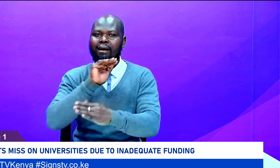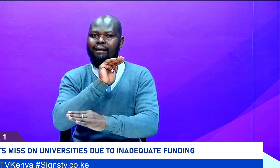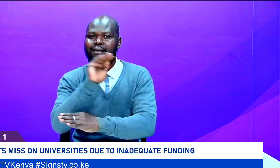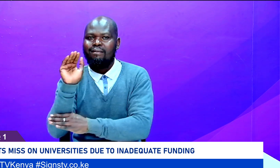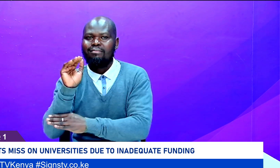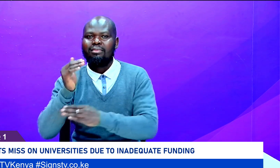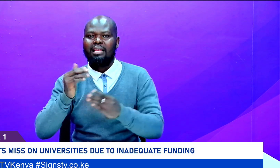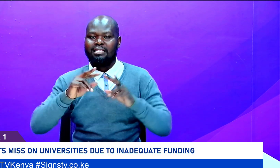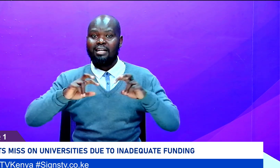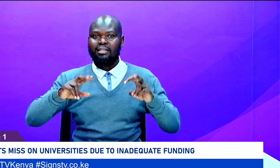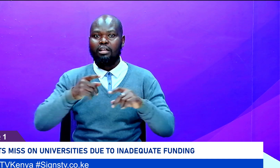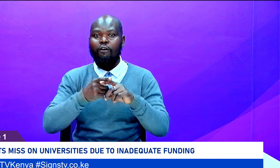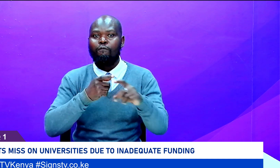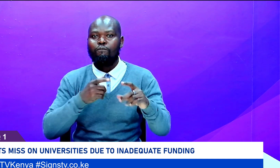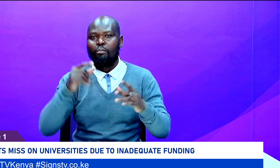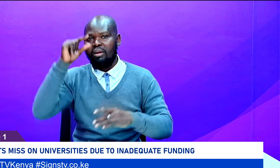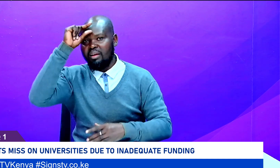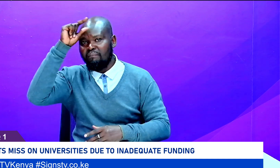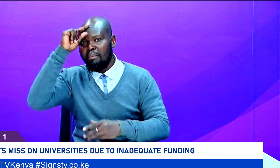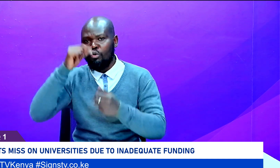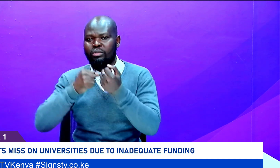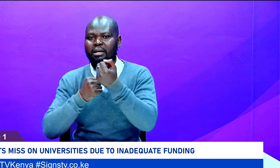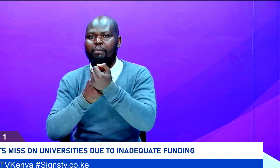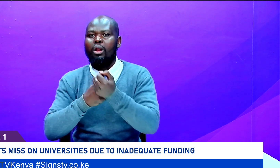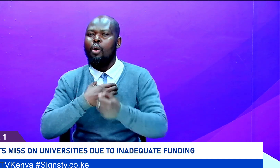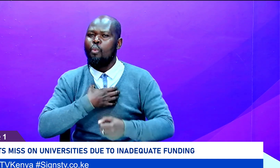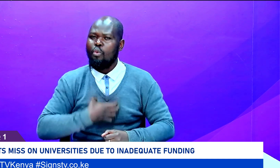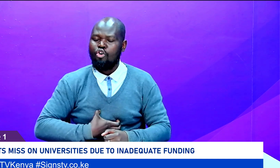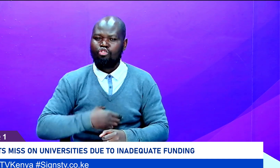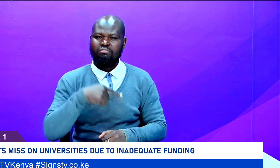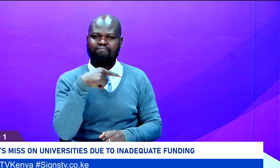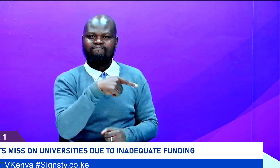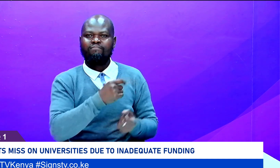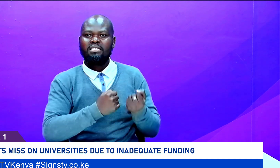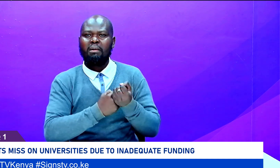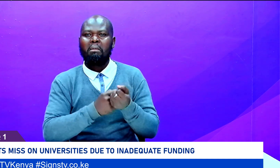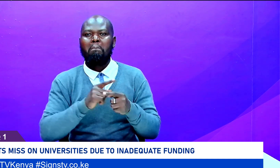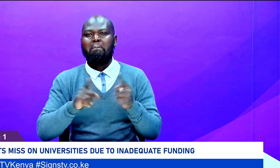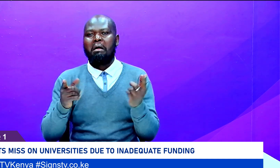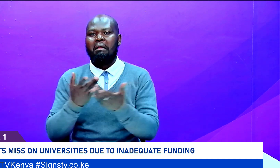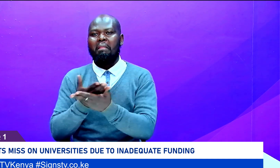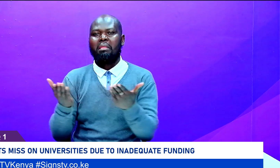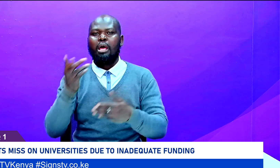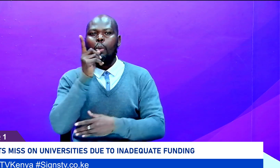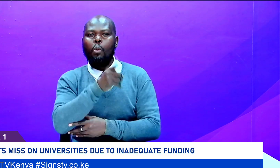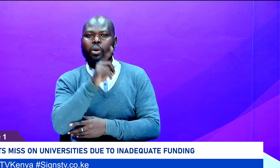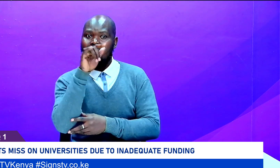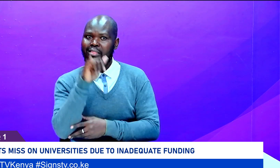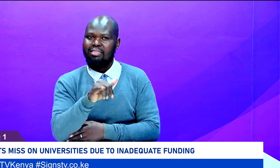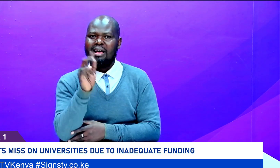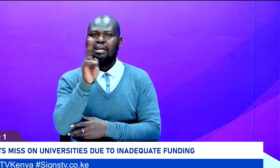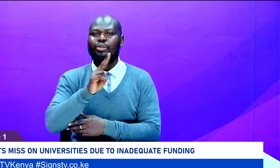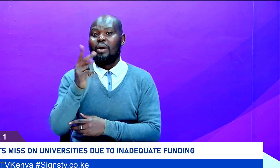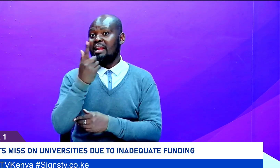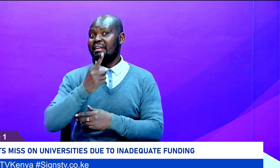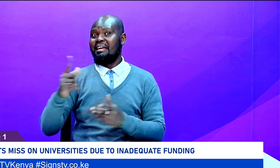calling for urgent intervention from the government and well-wishers. They warn that